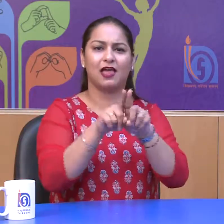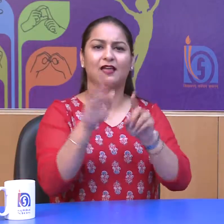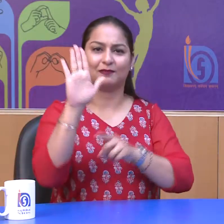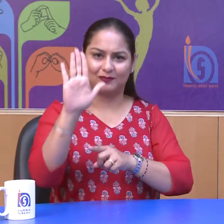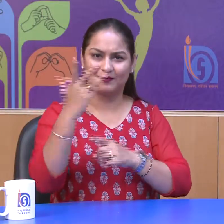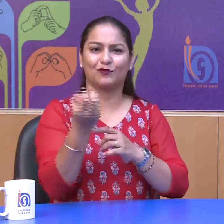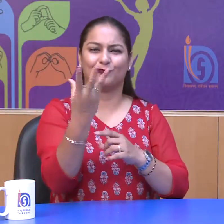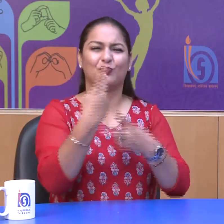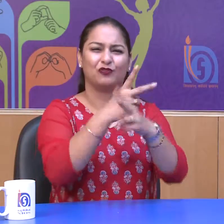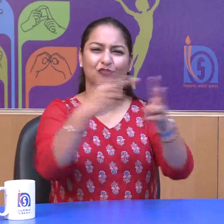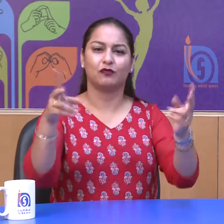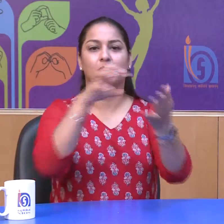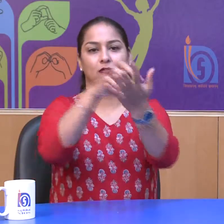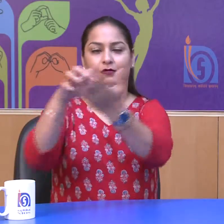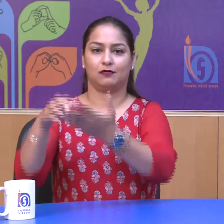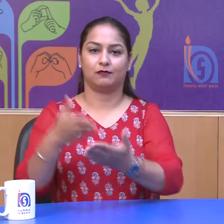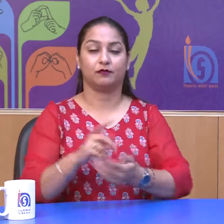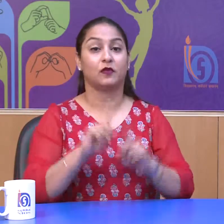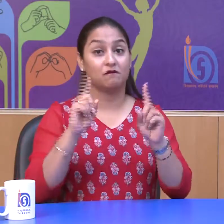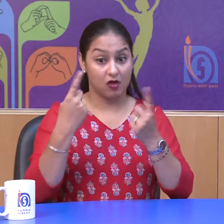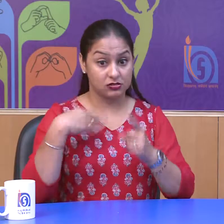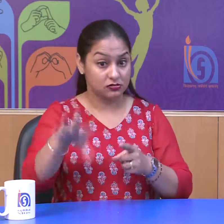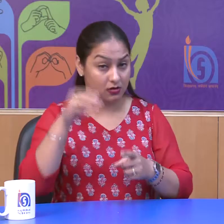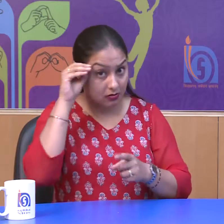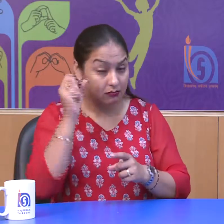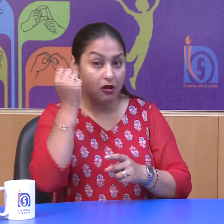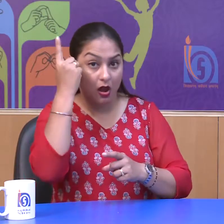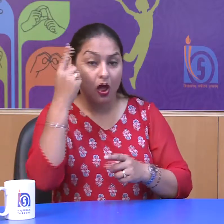Let's understand the importance of elections.